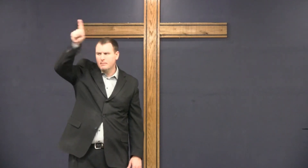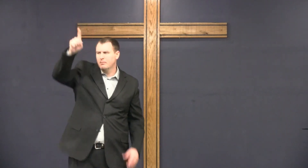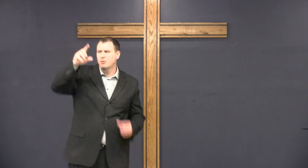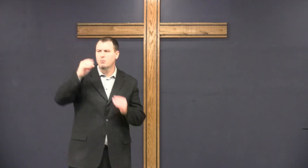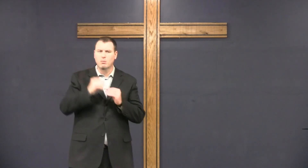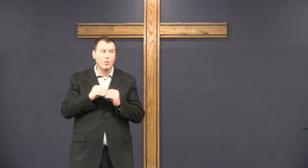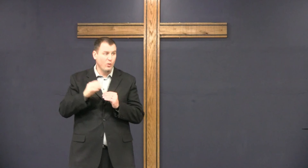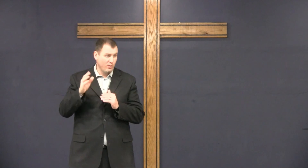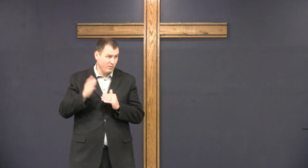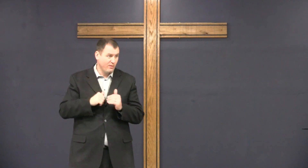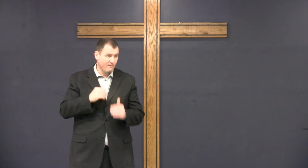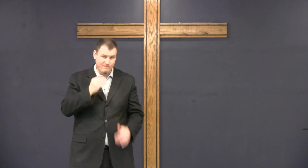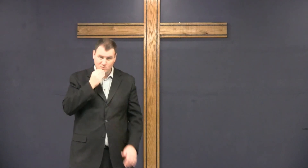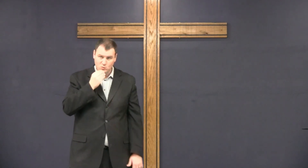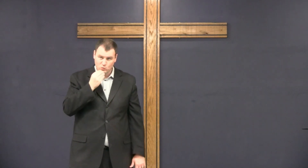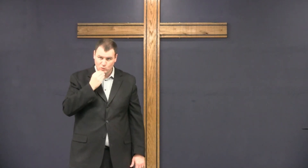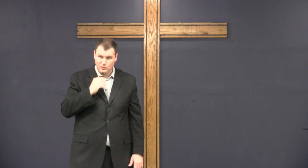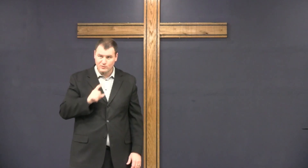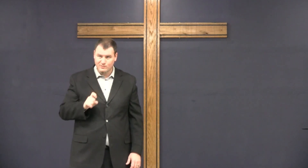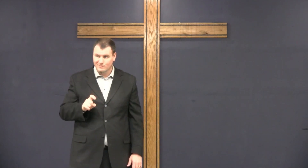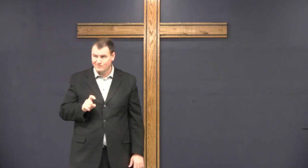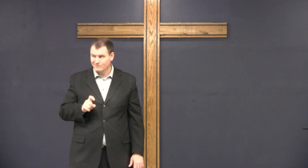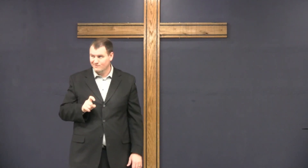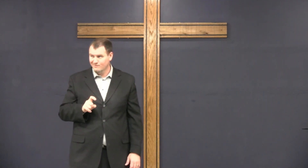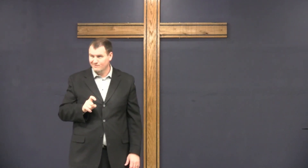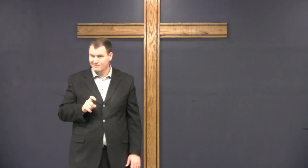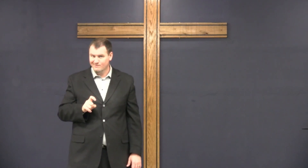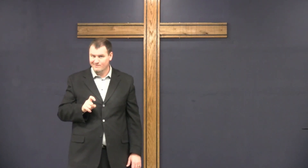Do I need him more than food?